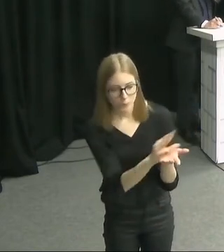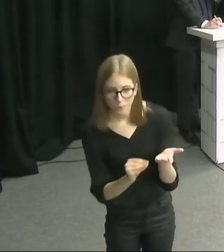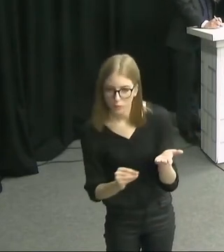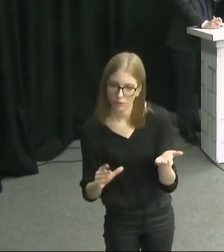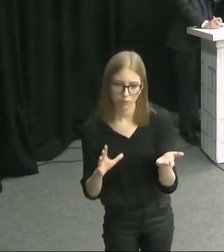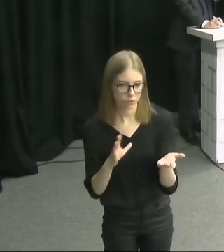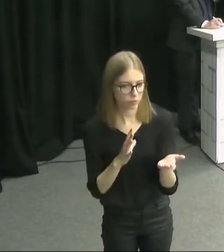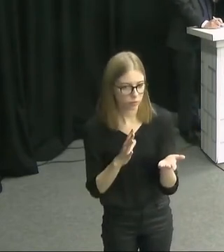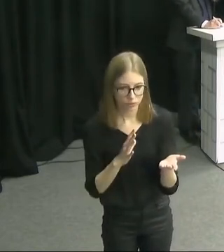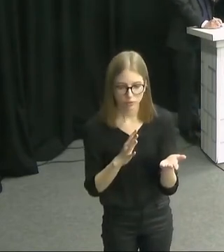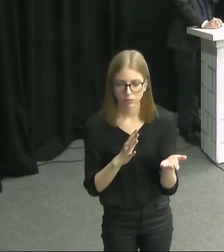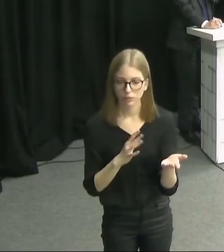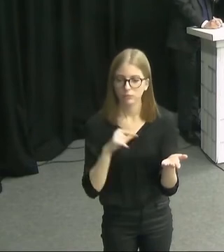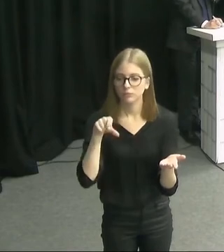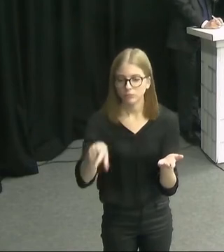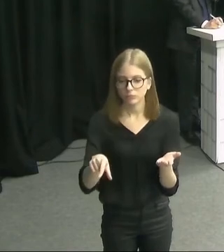to university.